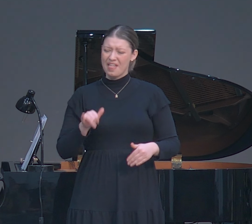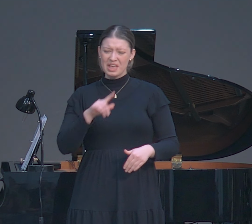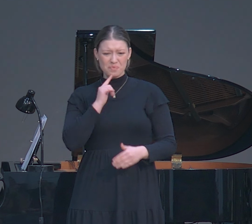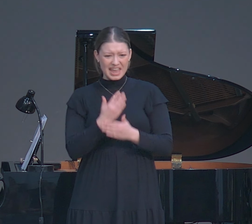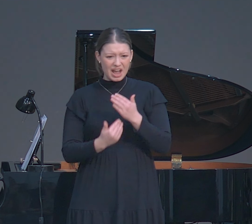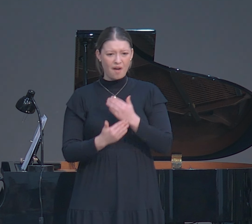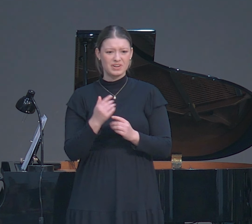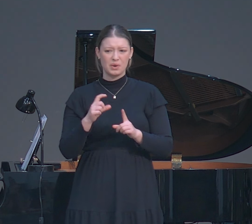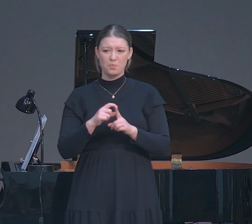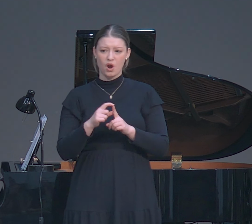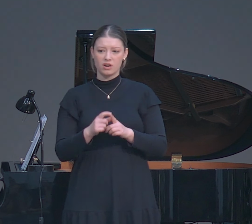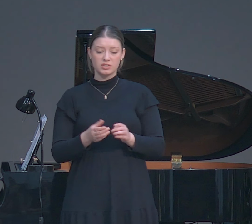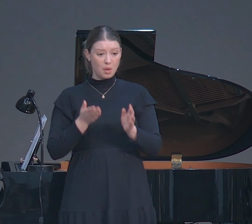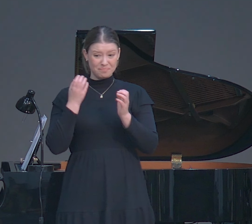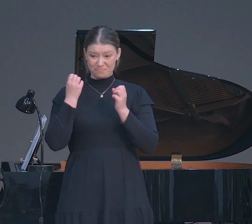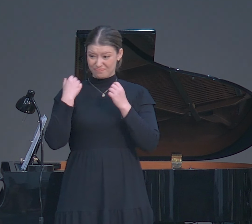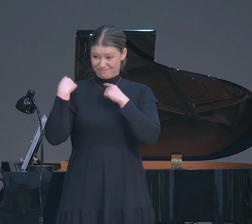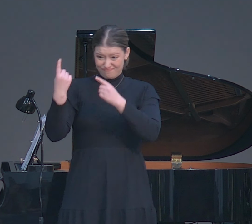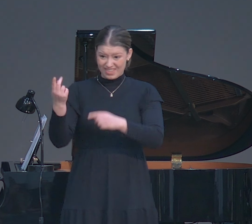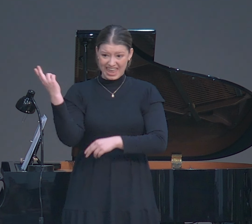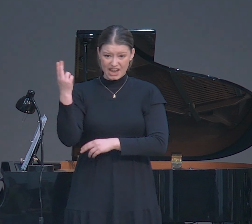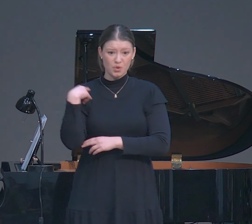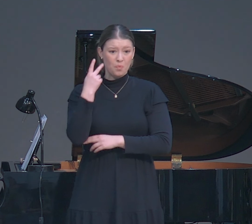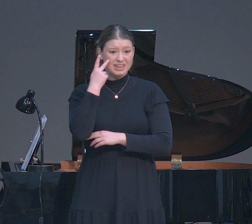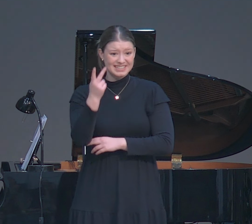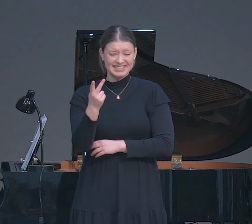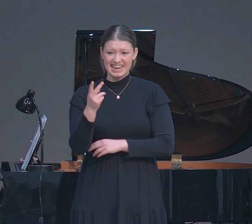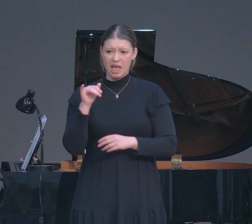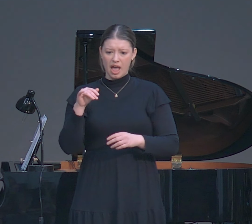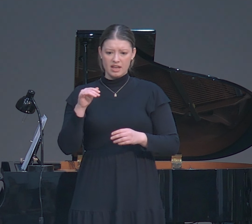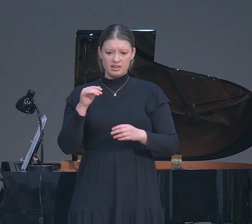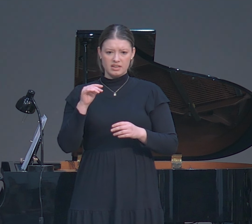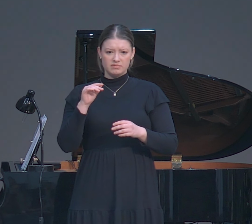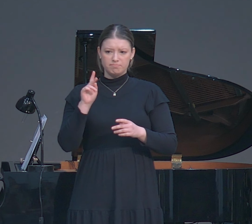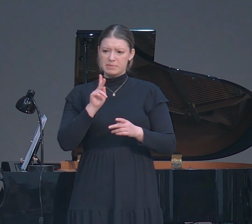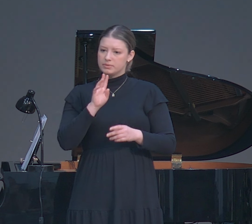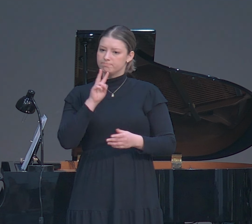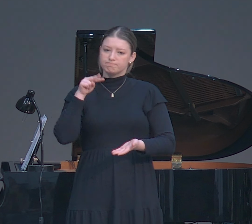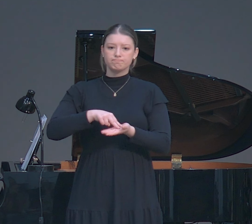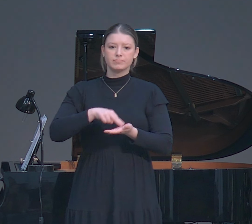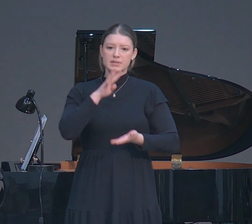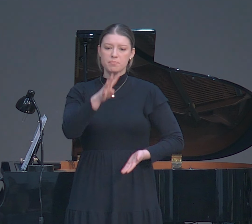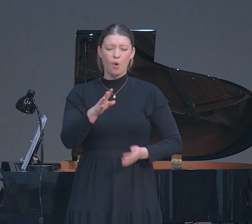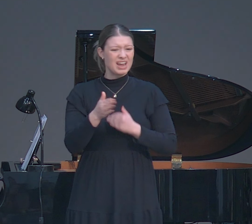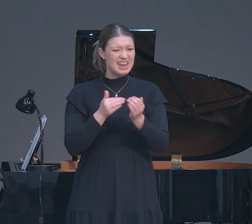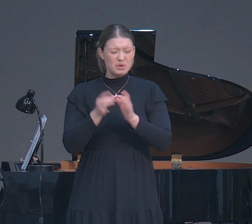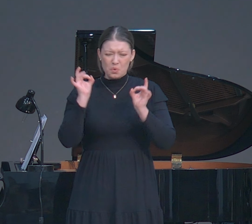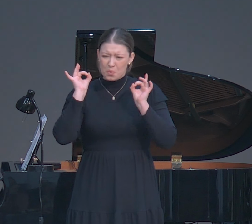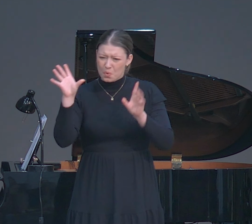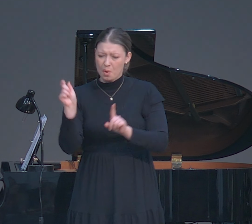there have been so many cases where people spoke in the most intense moments of